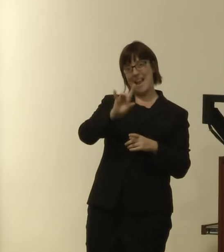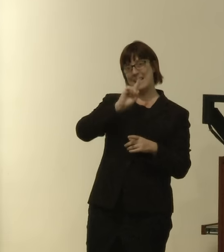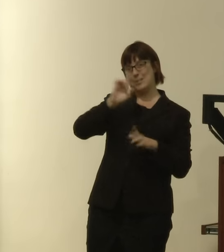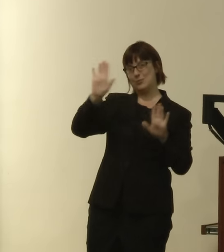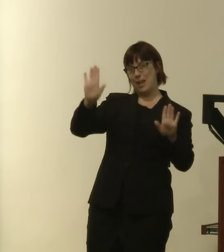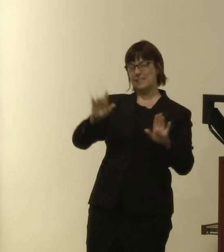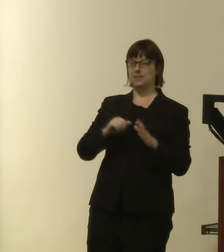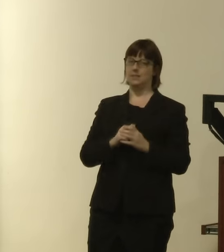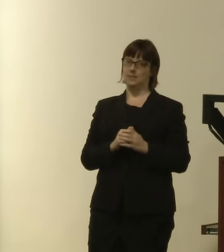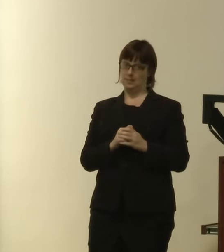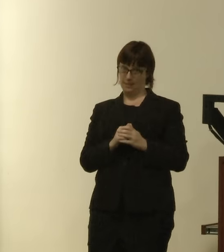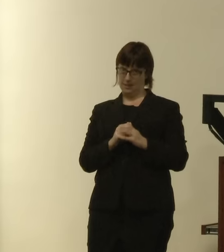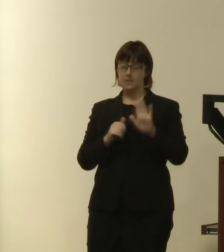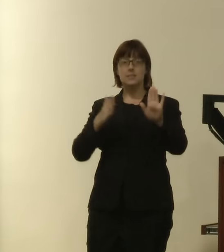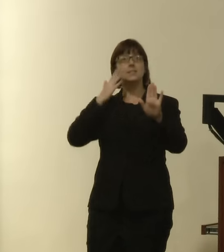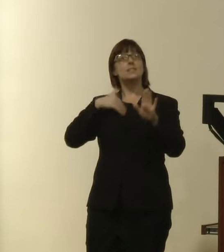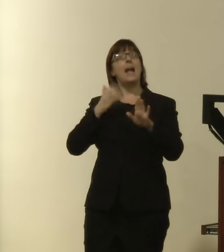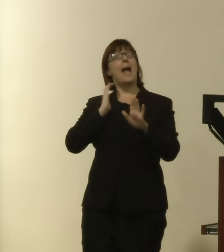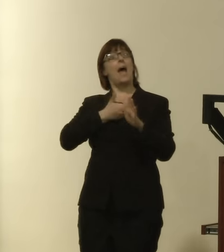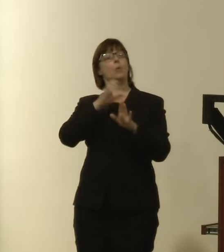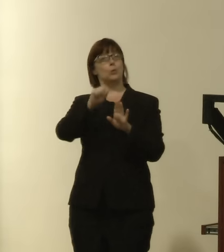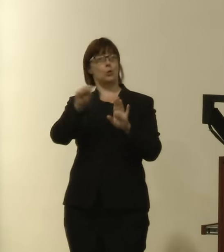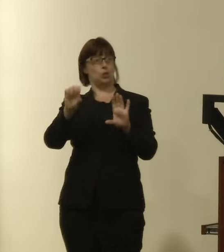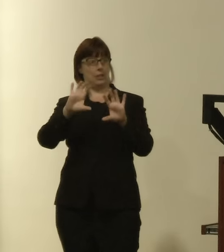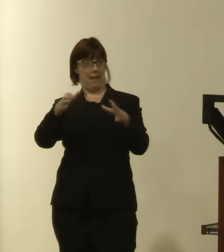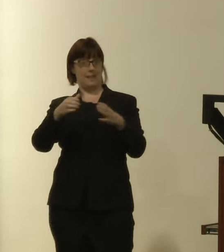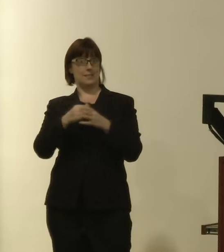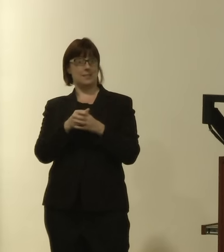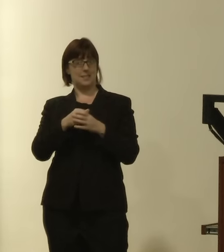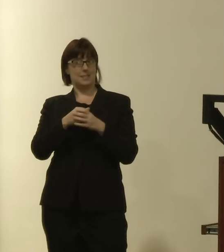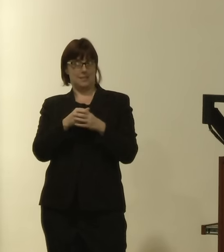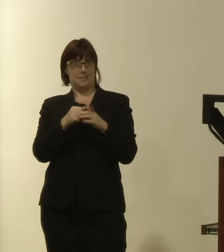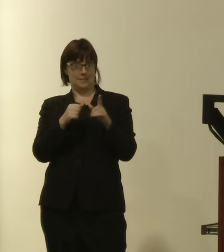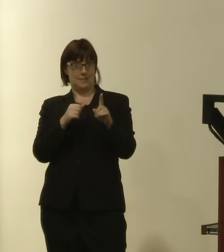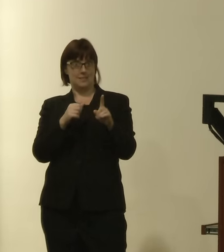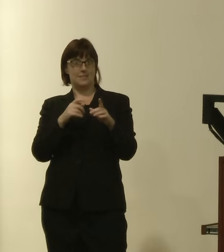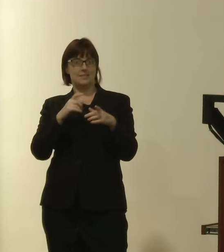of our social studies class, you know?